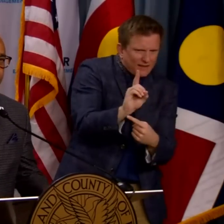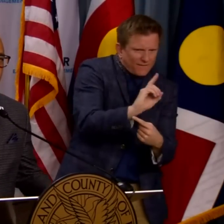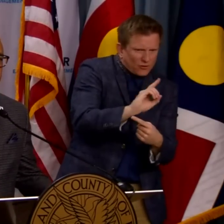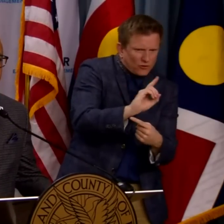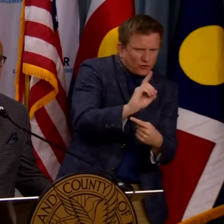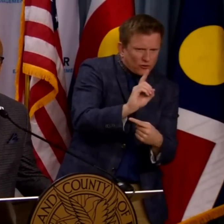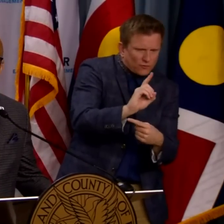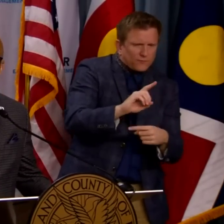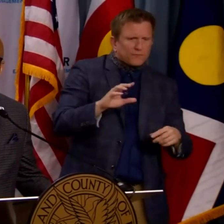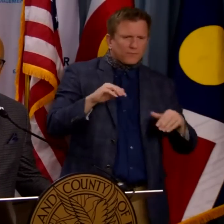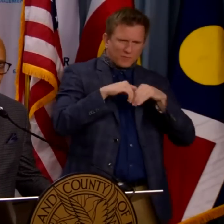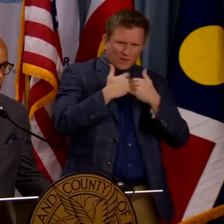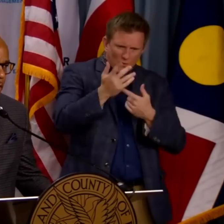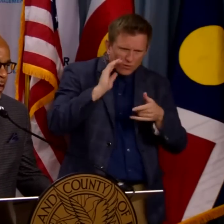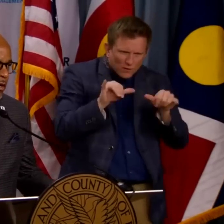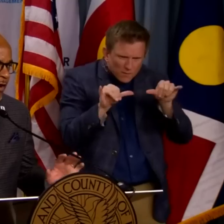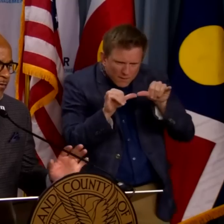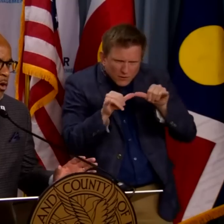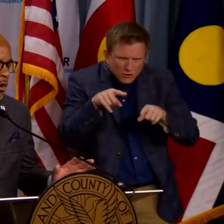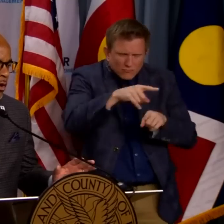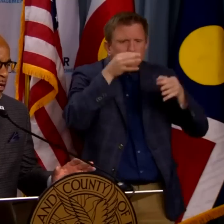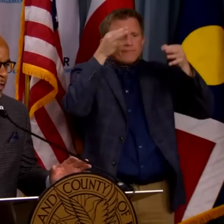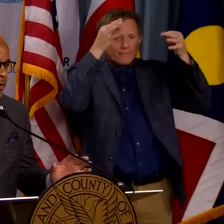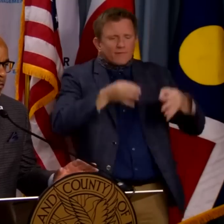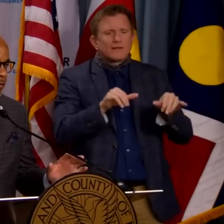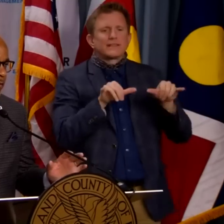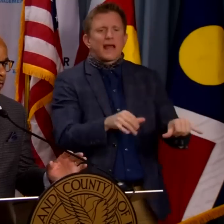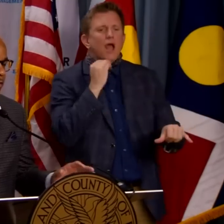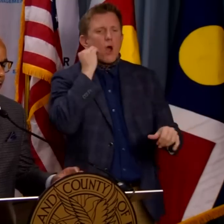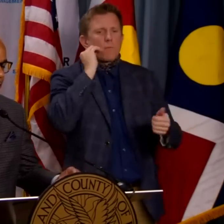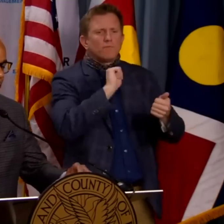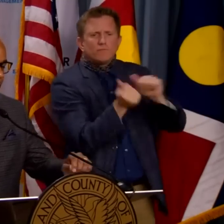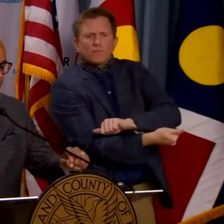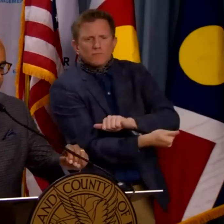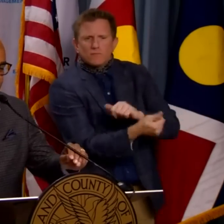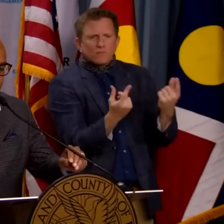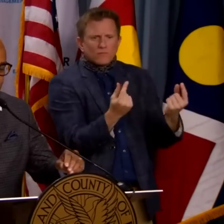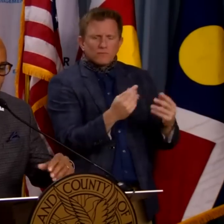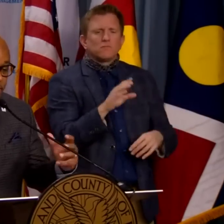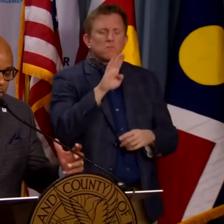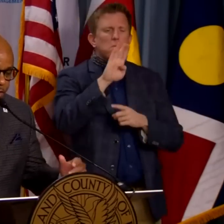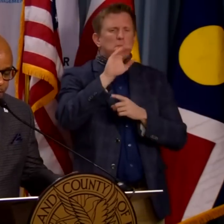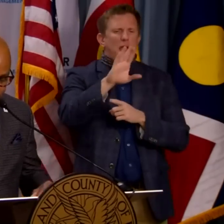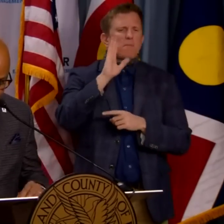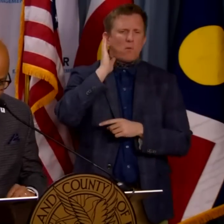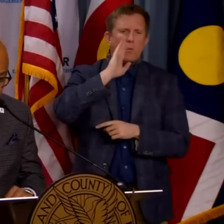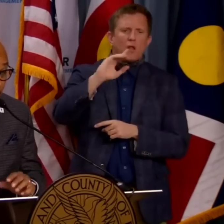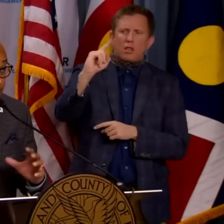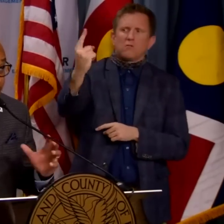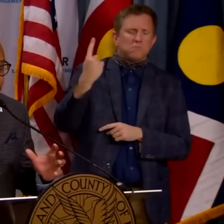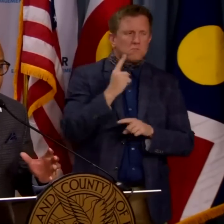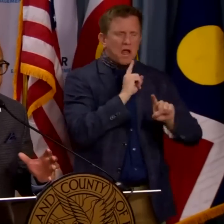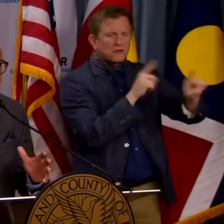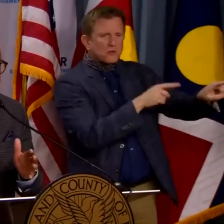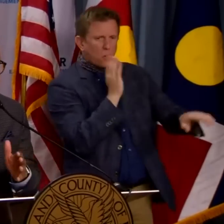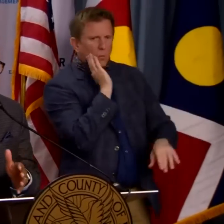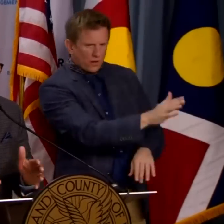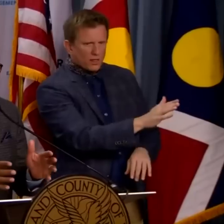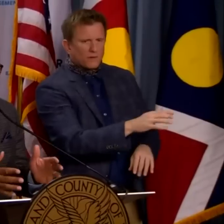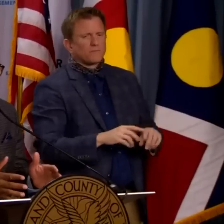conference testing, and I'm wondering if the city has a percentage in mind of how much